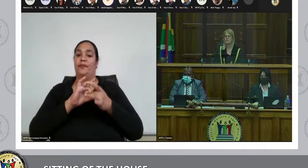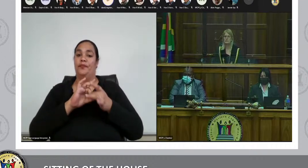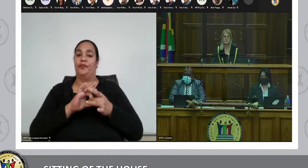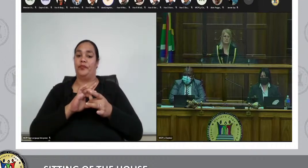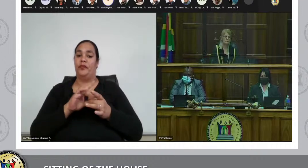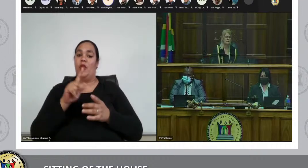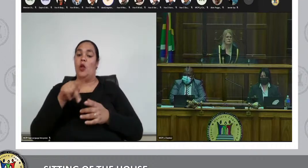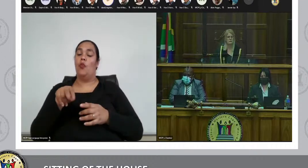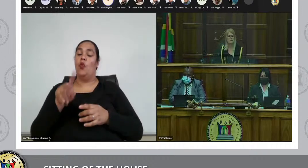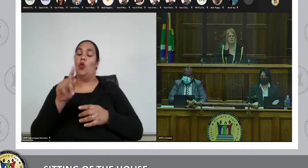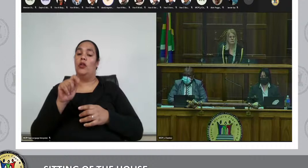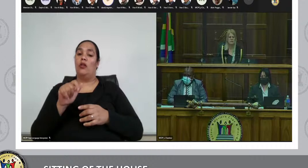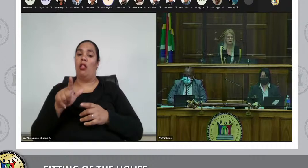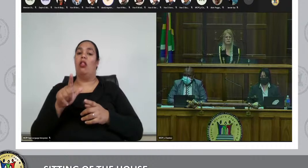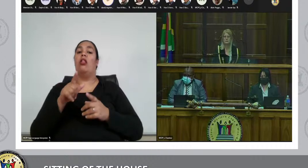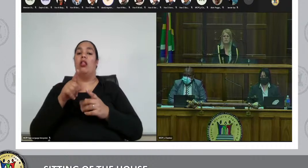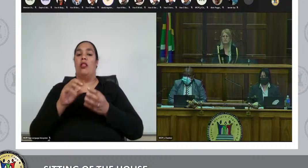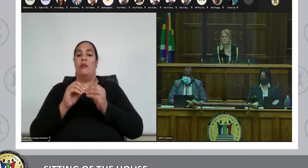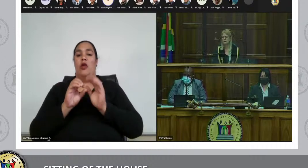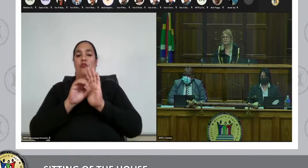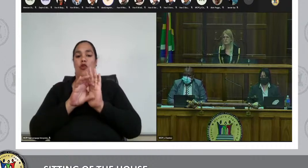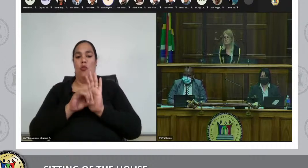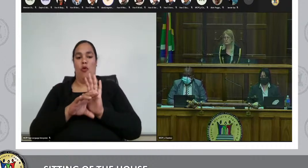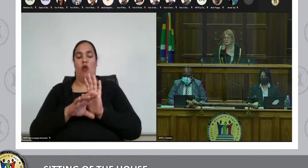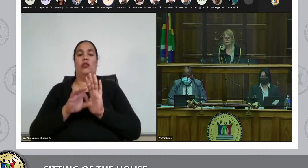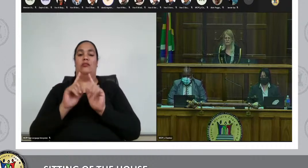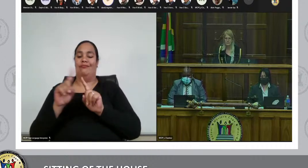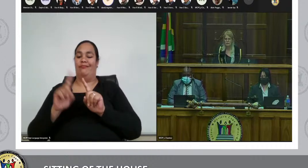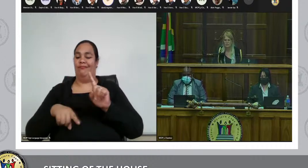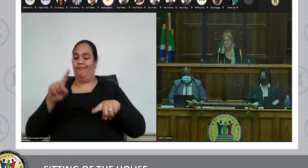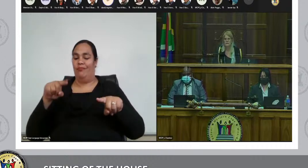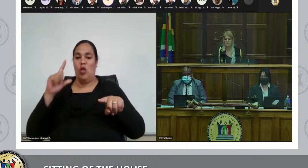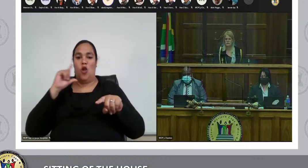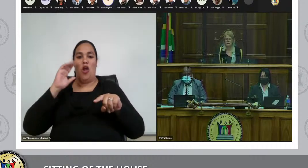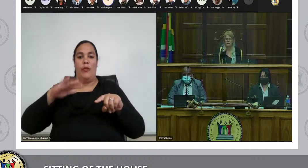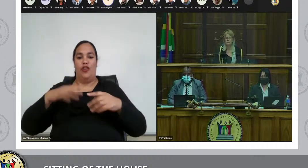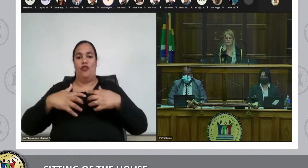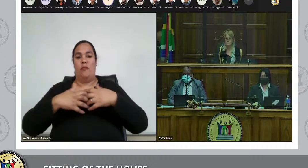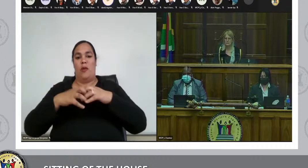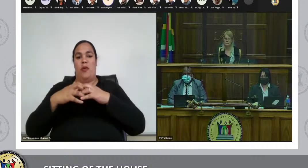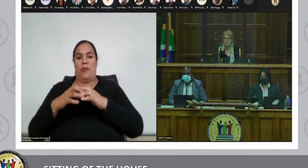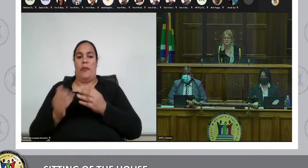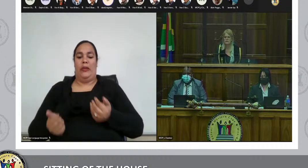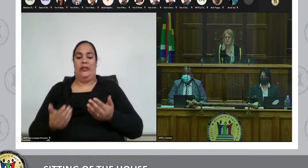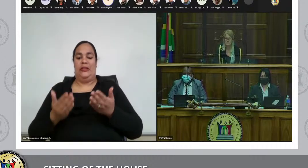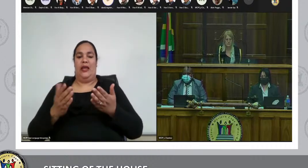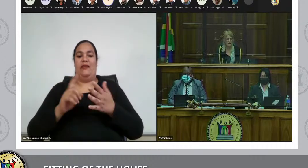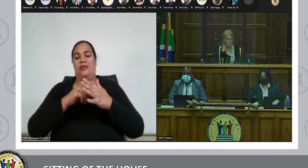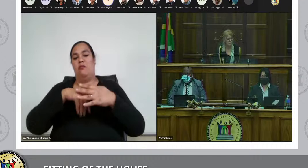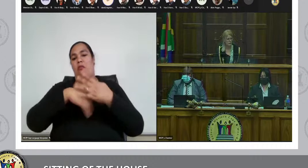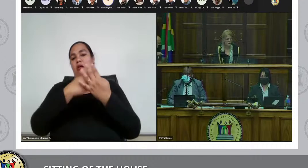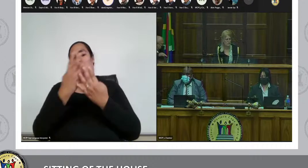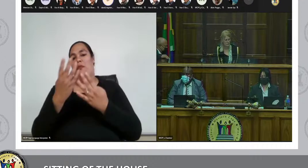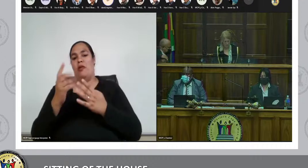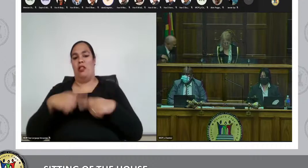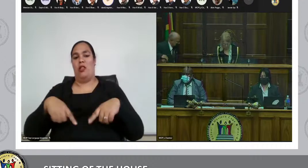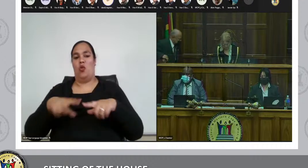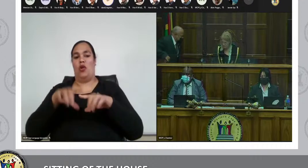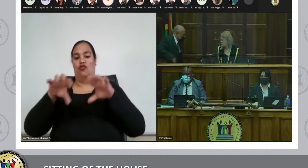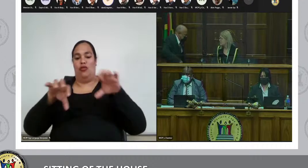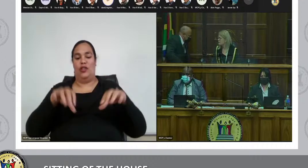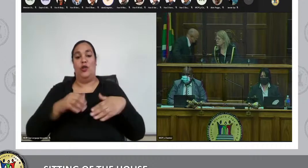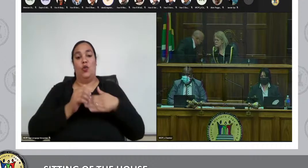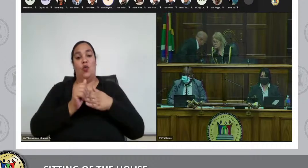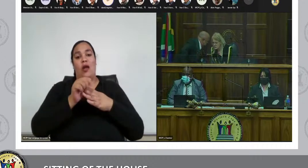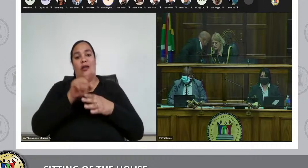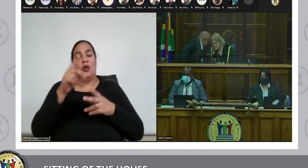portal that curates and promotes a range of accommodation establishments and services across multiple locations to guide